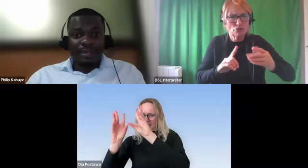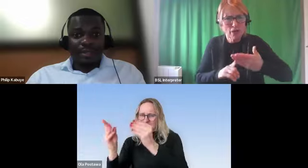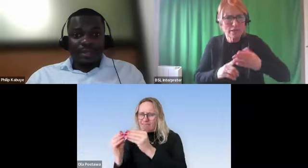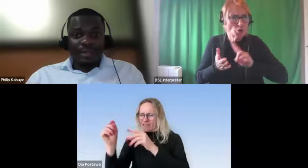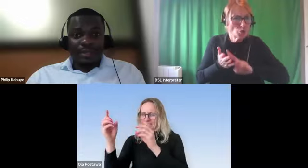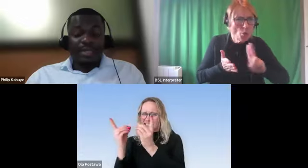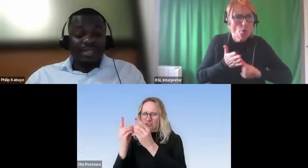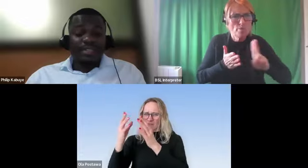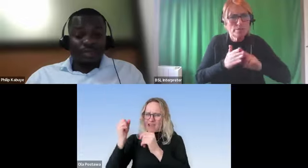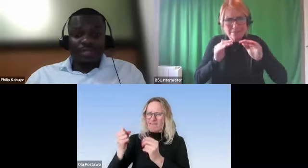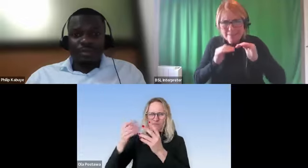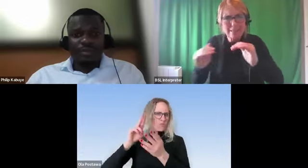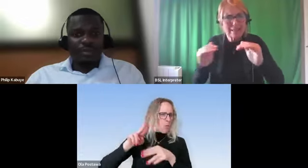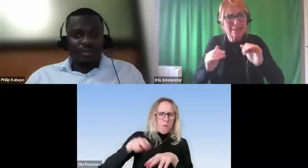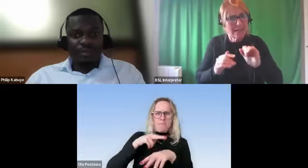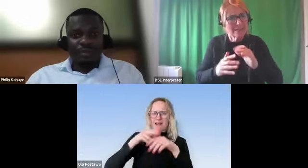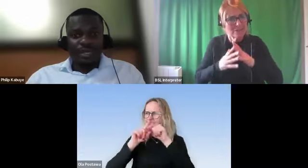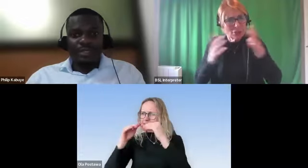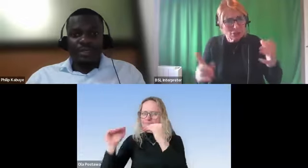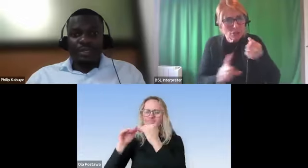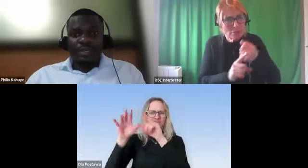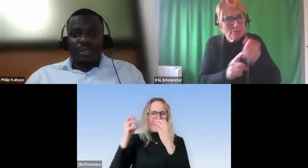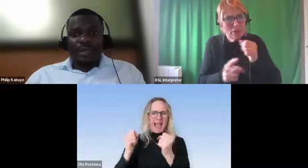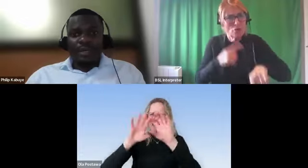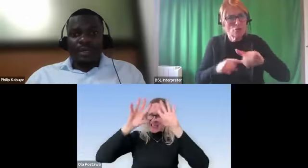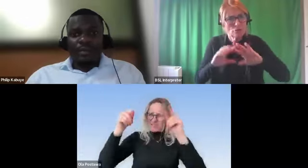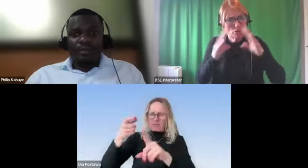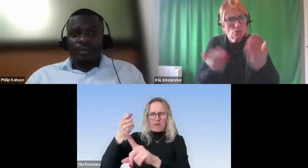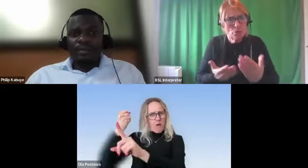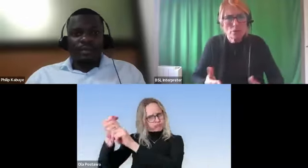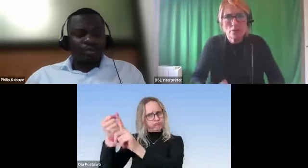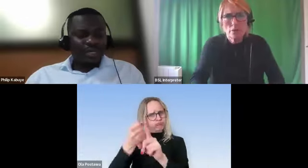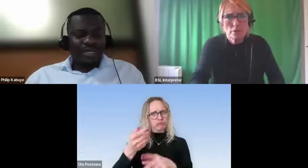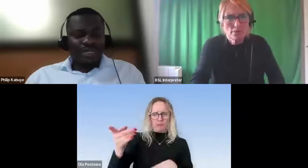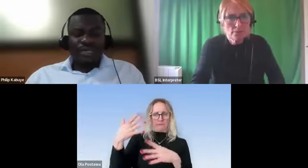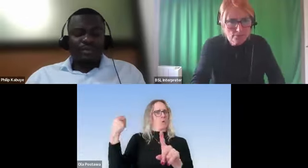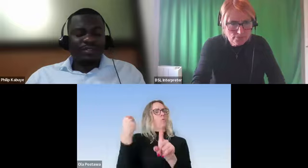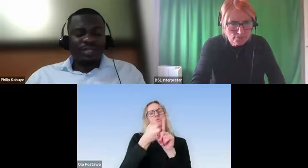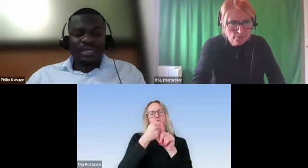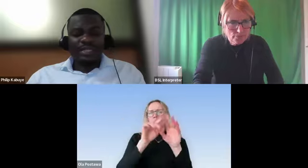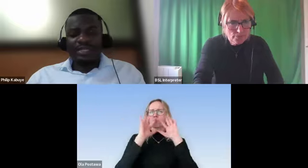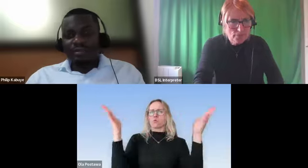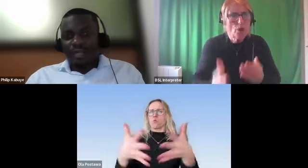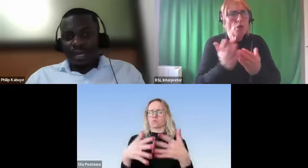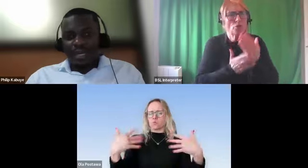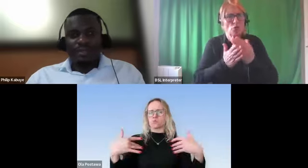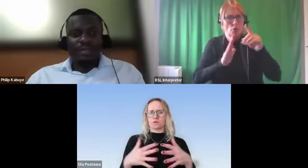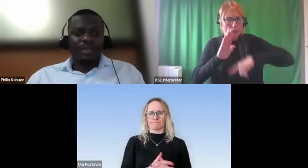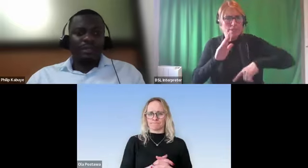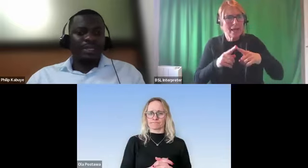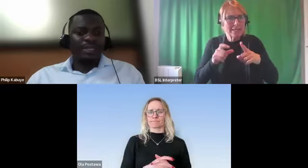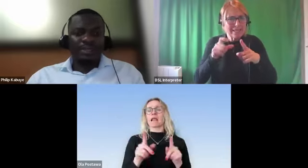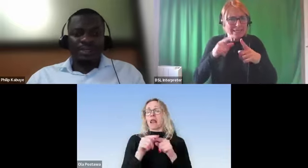and this has a huge impact on the rest of the world through policies that we've seen, like the